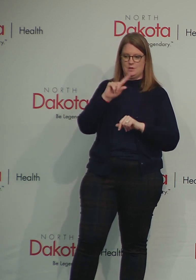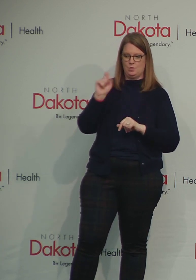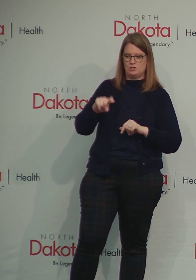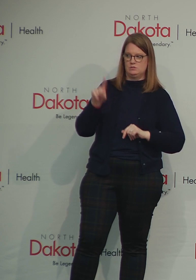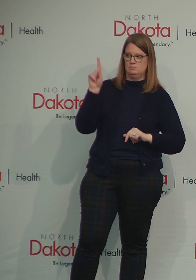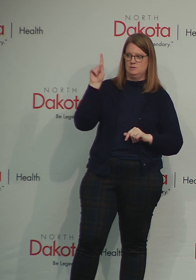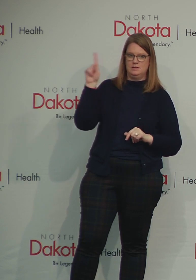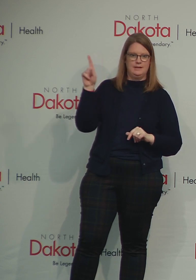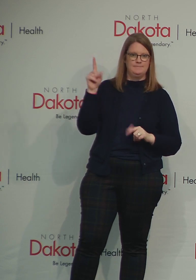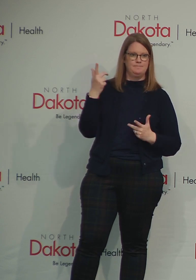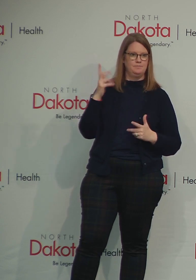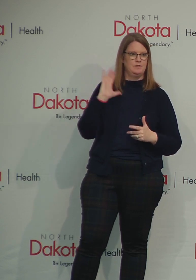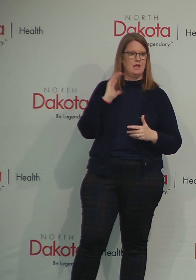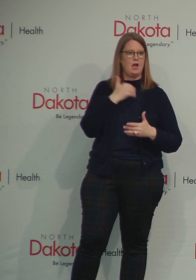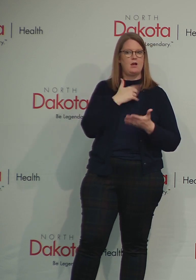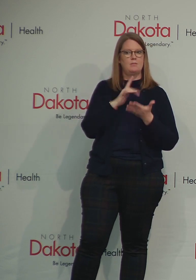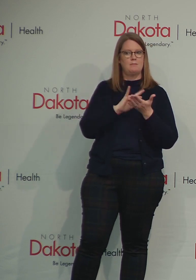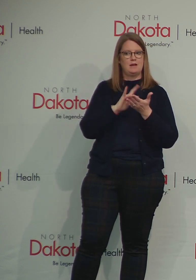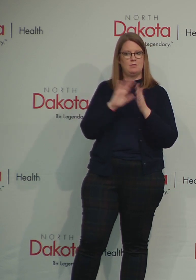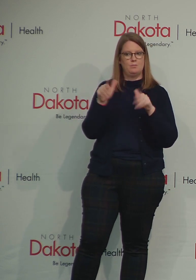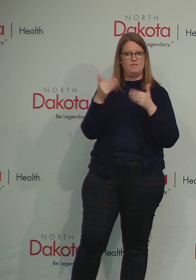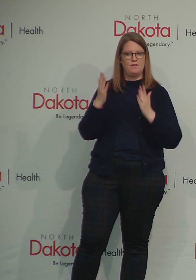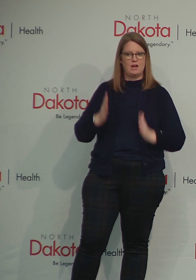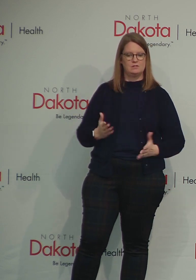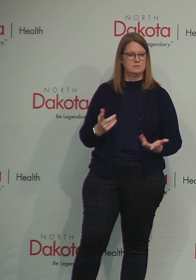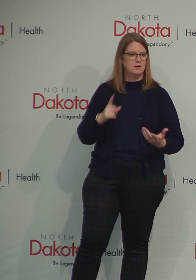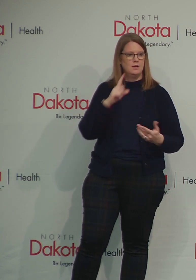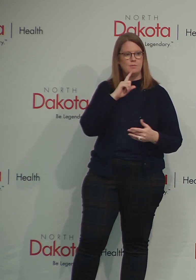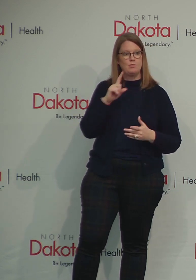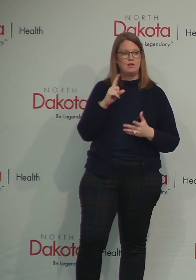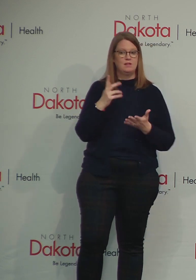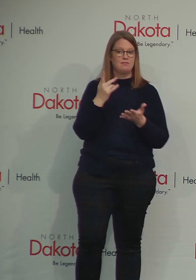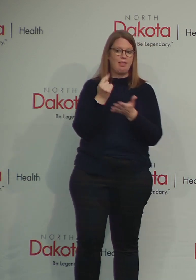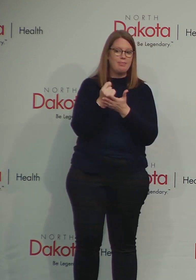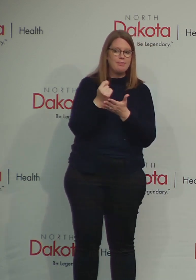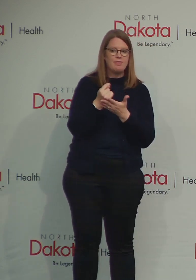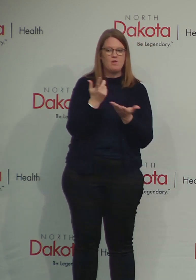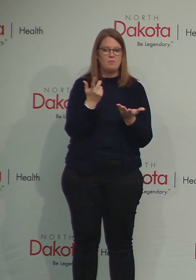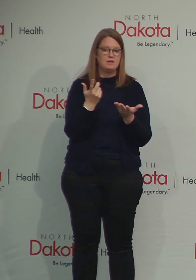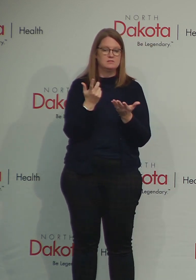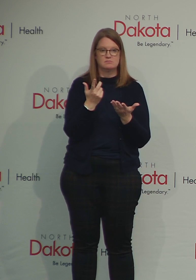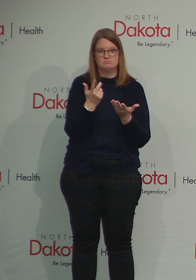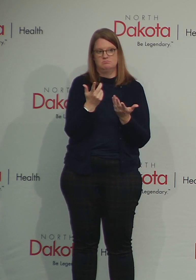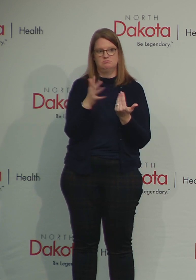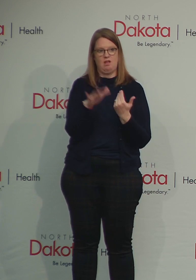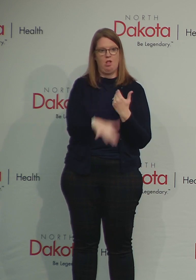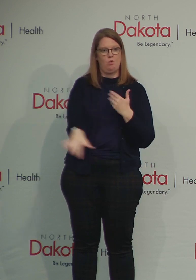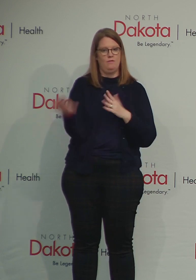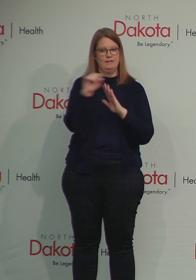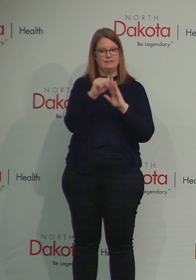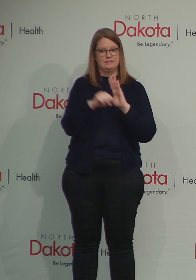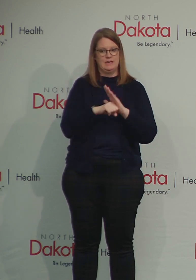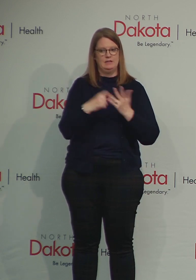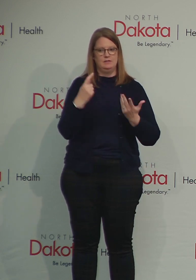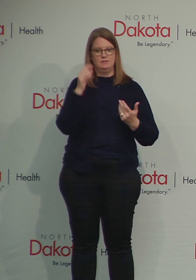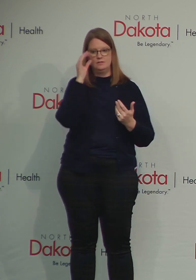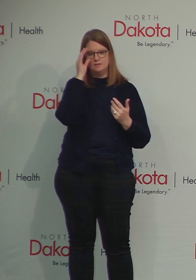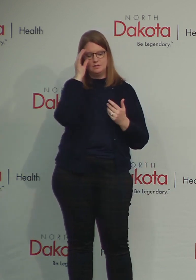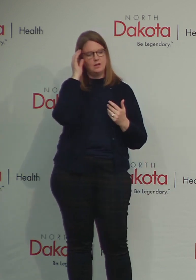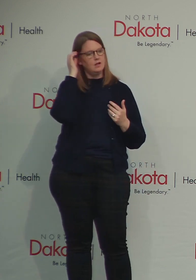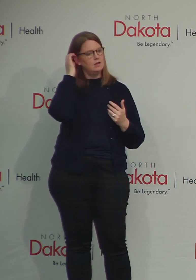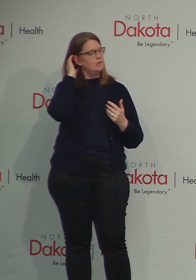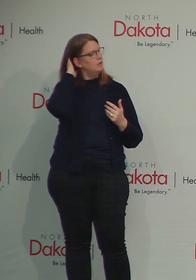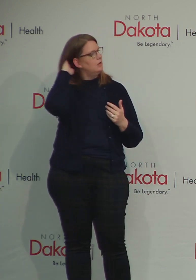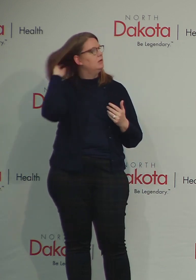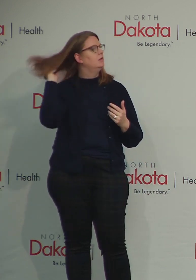would be our medical providers, but there's been great advancements made on therapeutics across the state. And of course, I think one of the things that